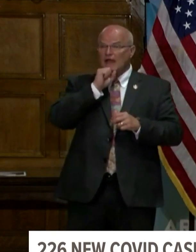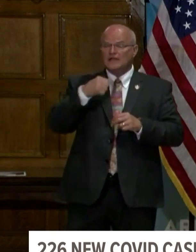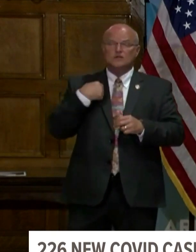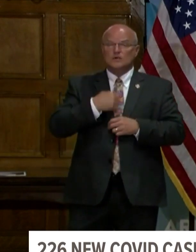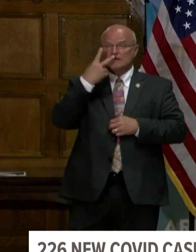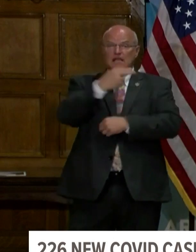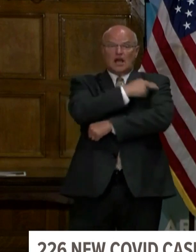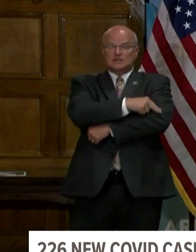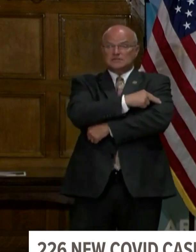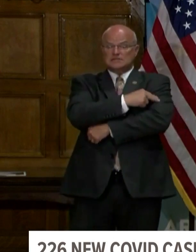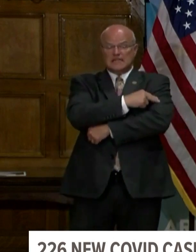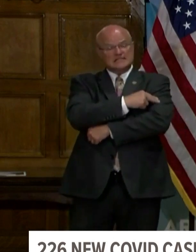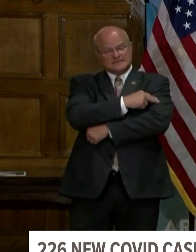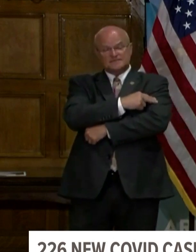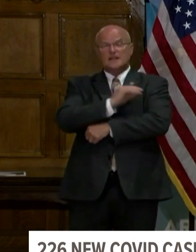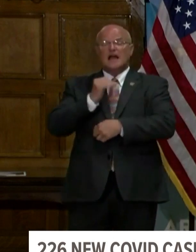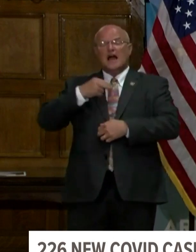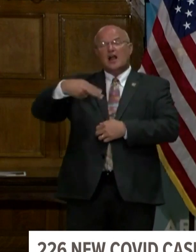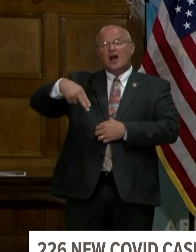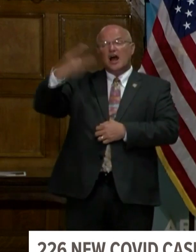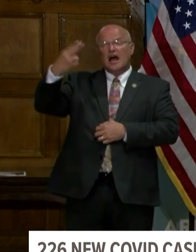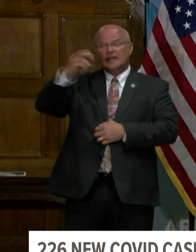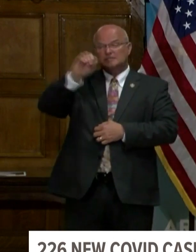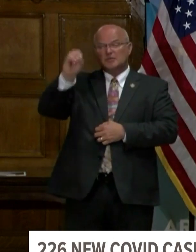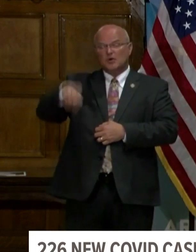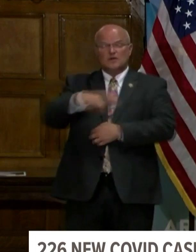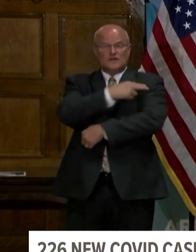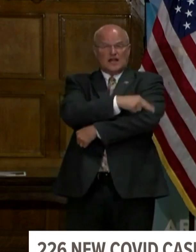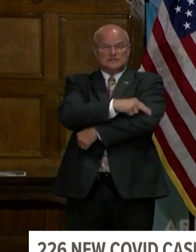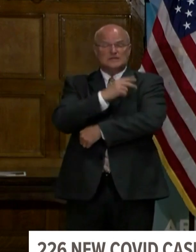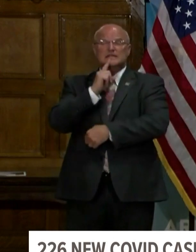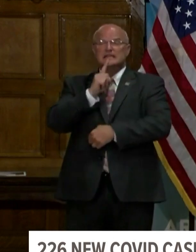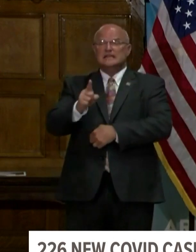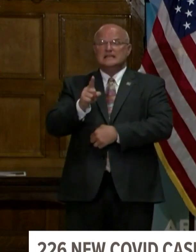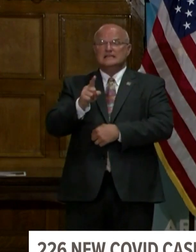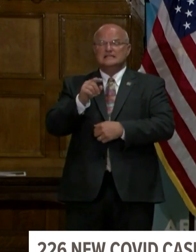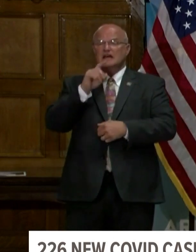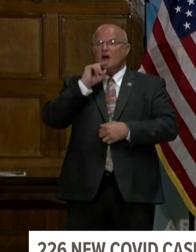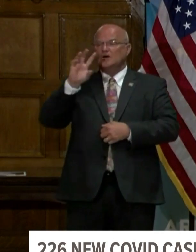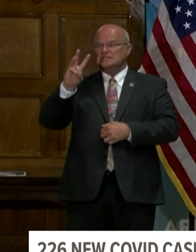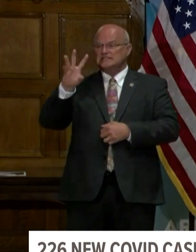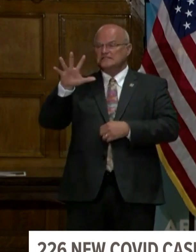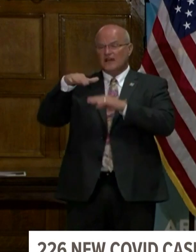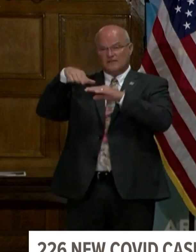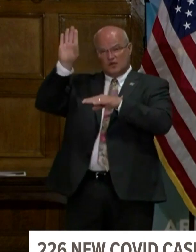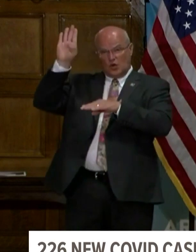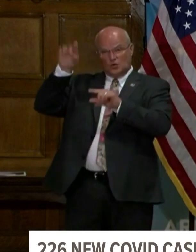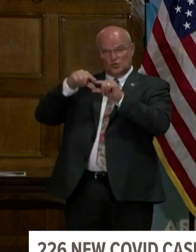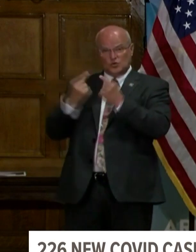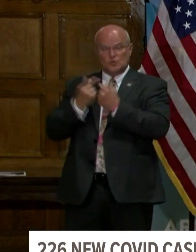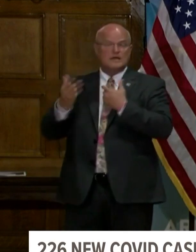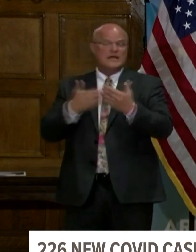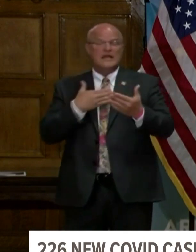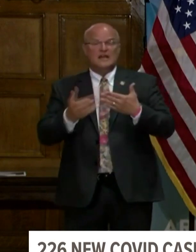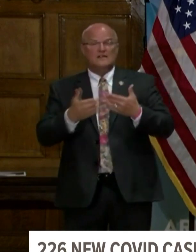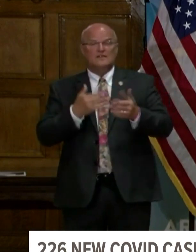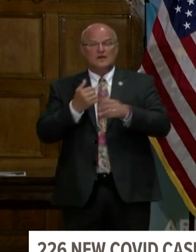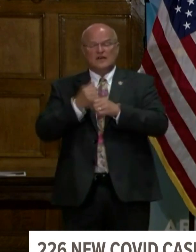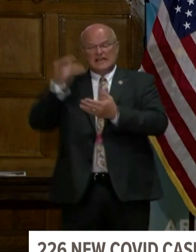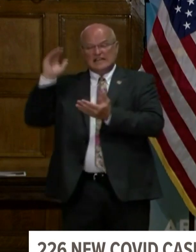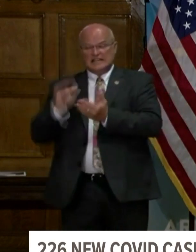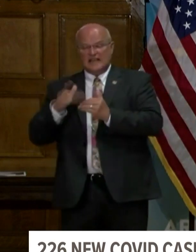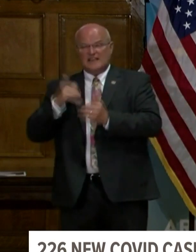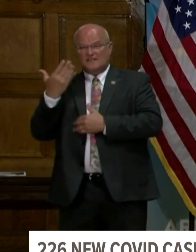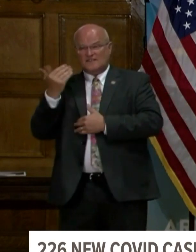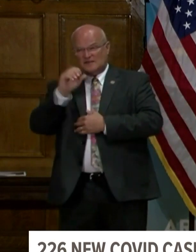where we're seeing hospitalizations, our highest proportion of hospitalizations are in the 65 and older. Even though they make up less